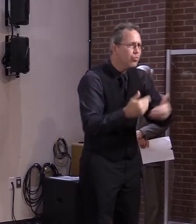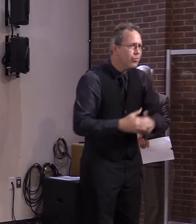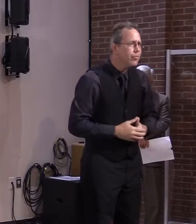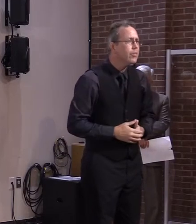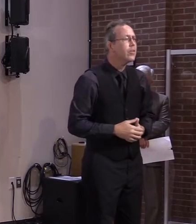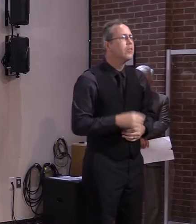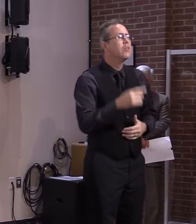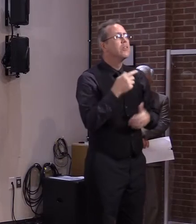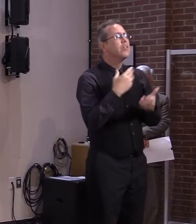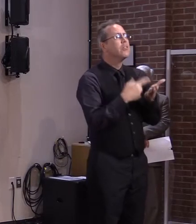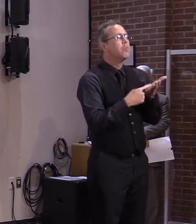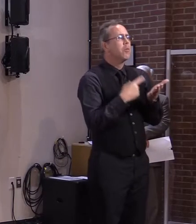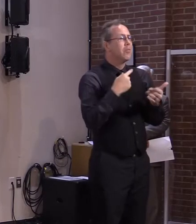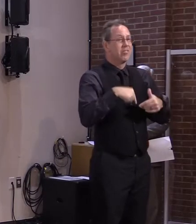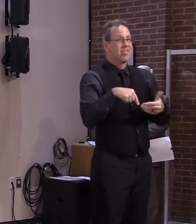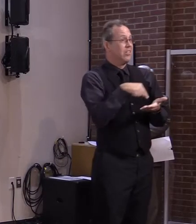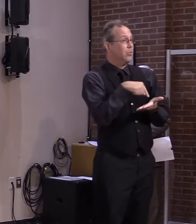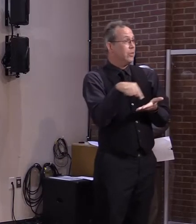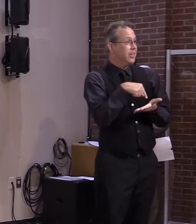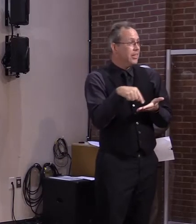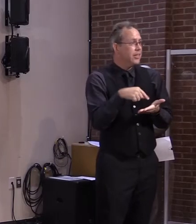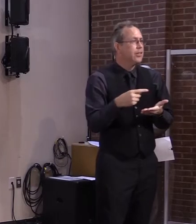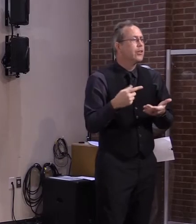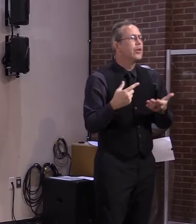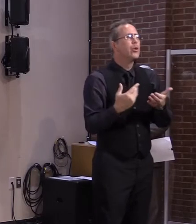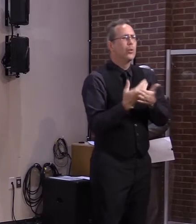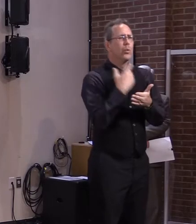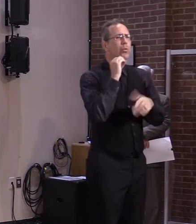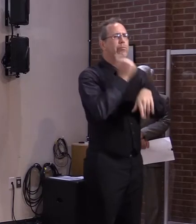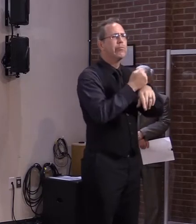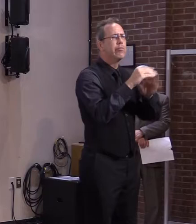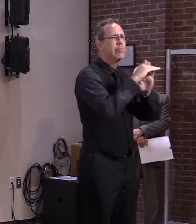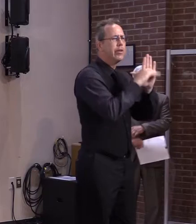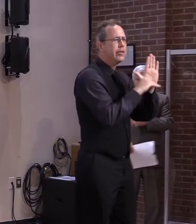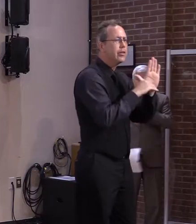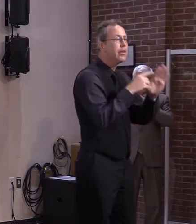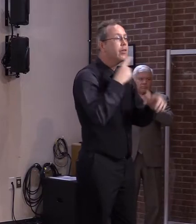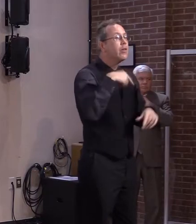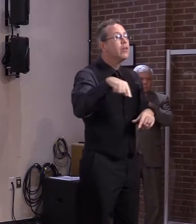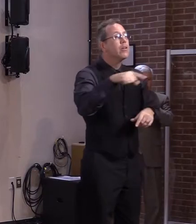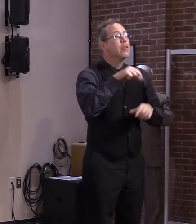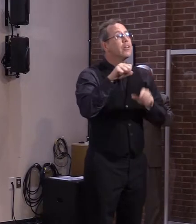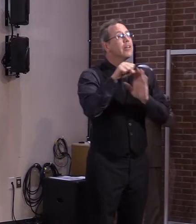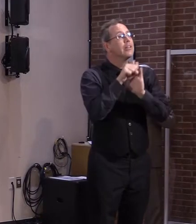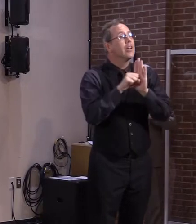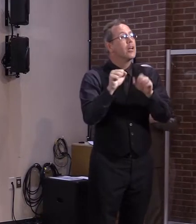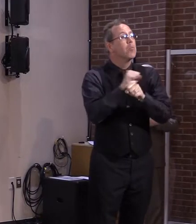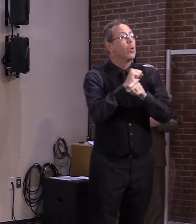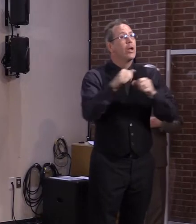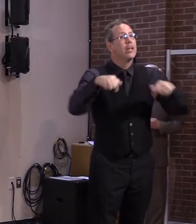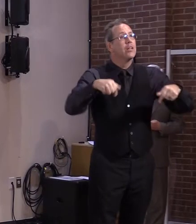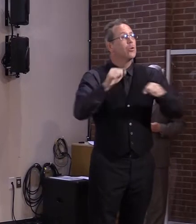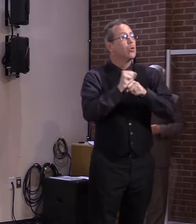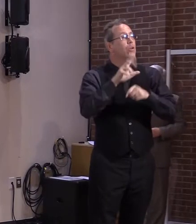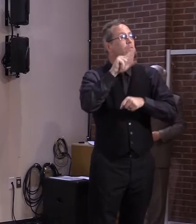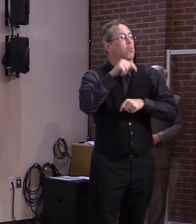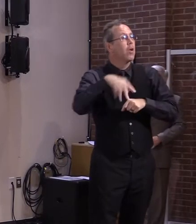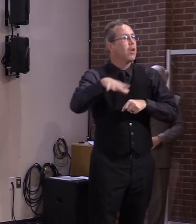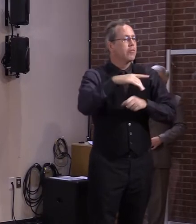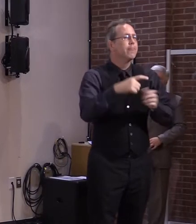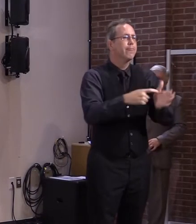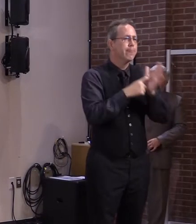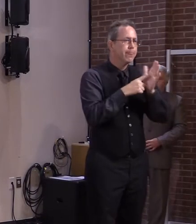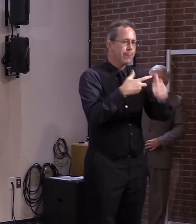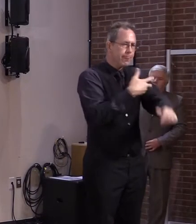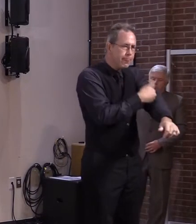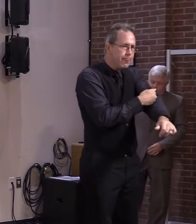policy effective this week that all state employees must either be vaccinated or wear a mask and test.